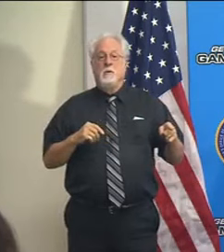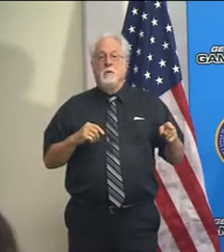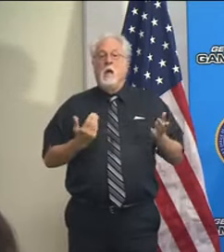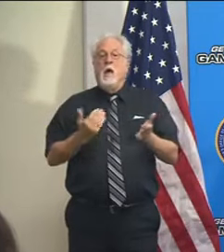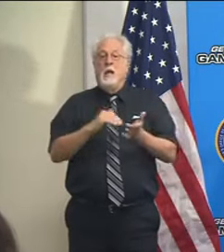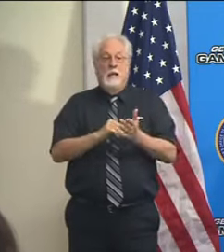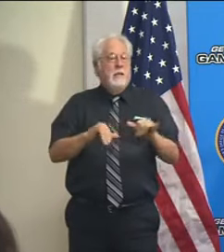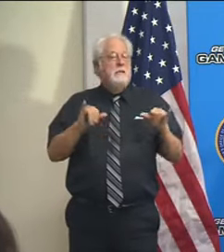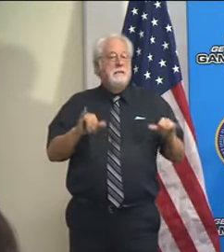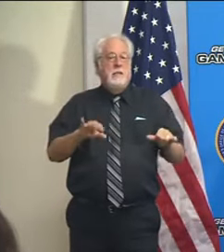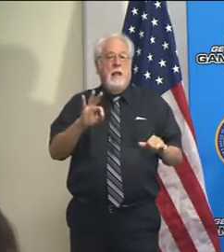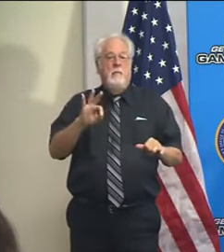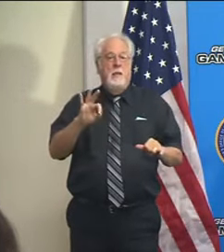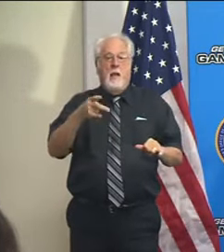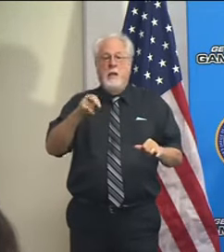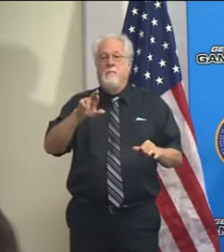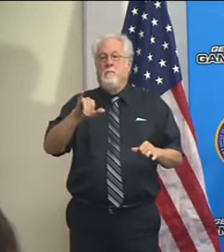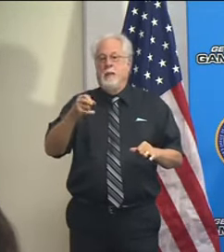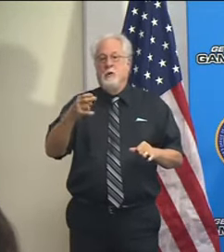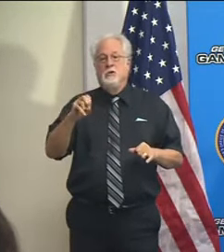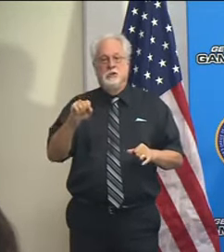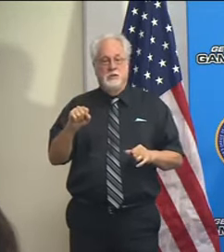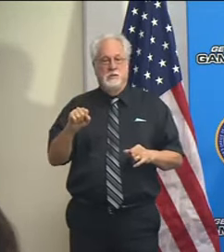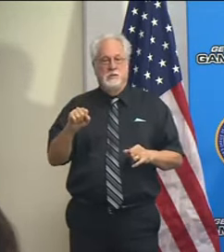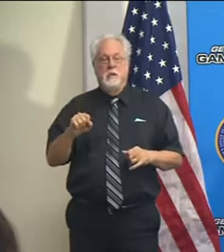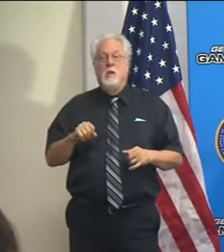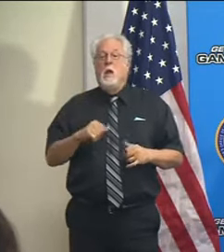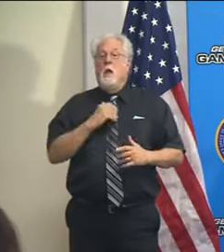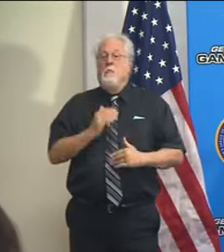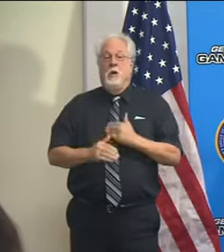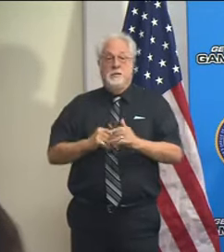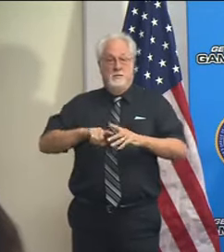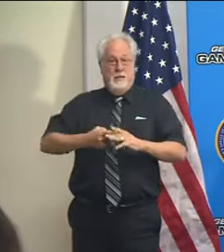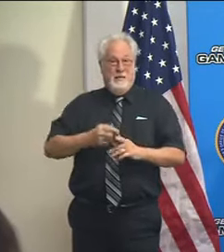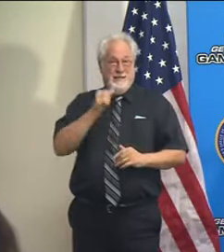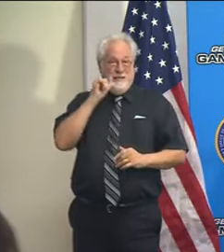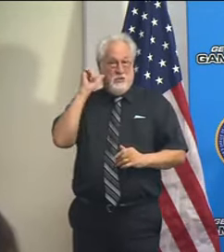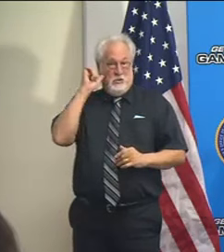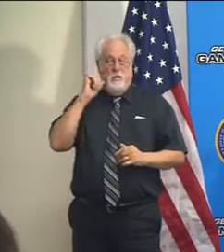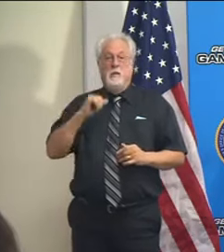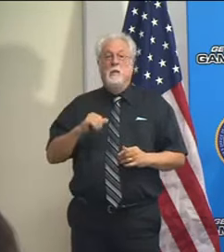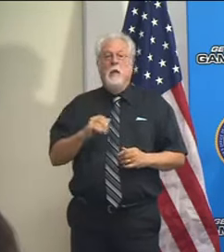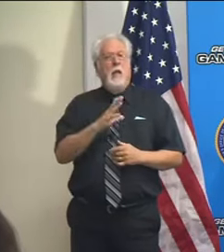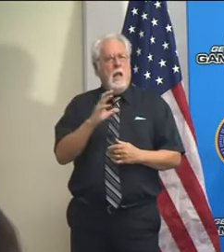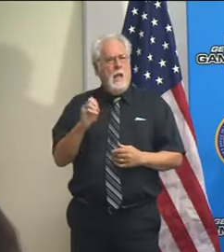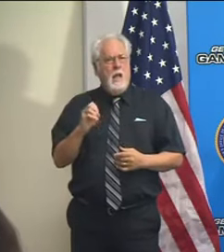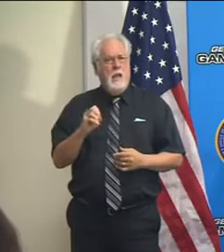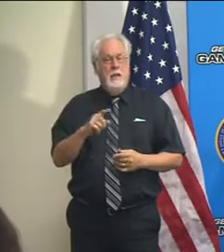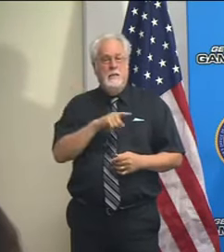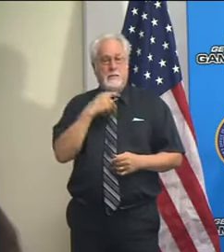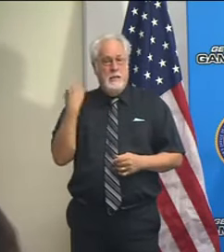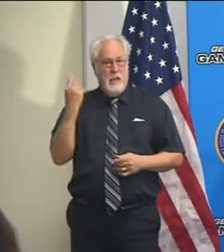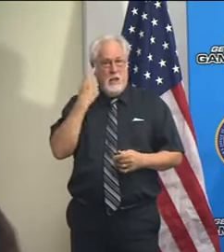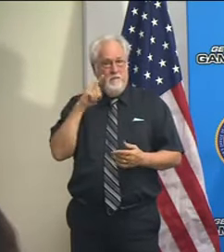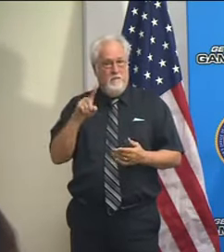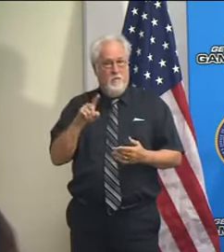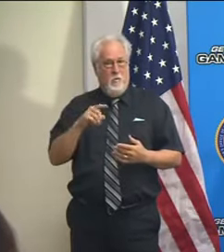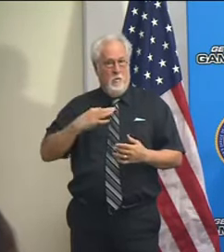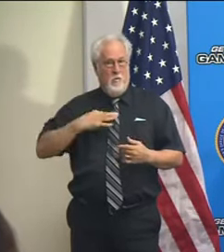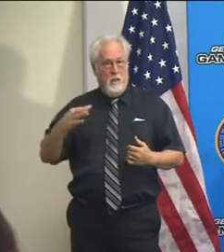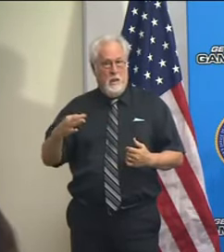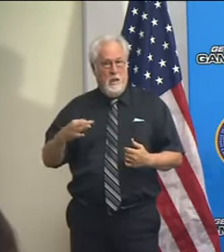again, in those same 9 parishes. The process began yesterday, and the deadlines for